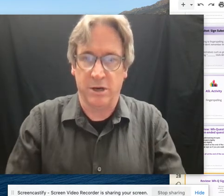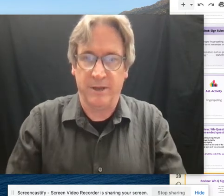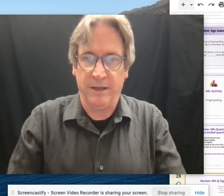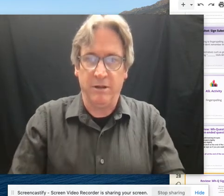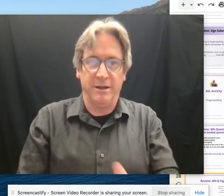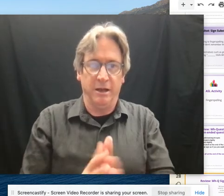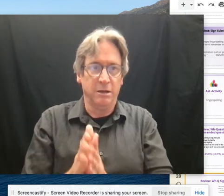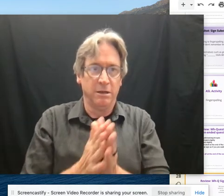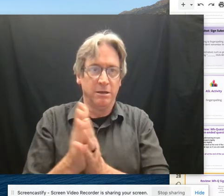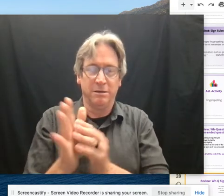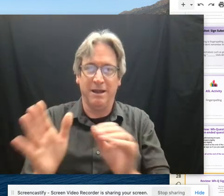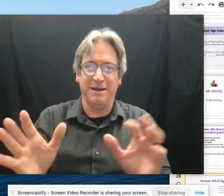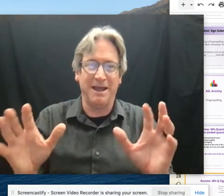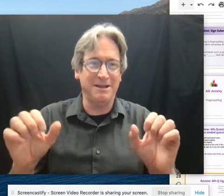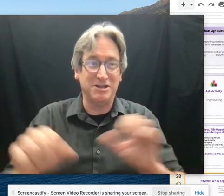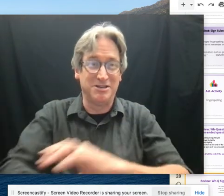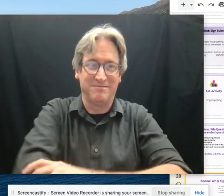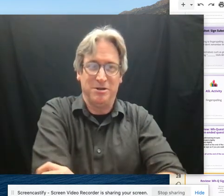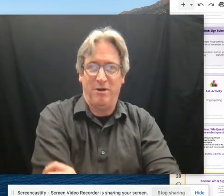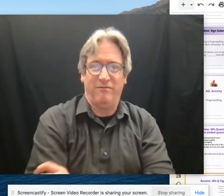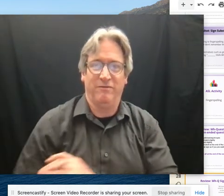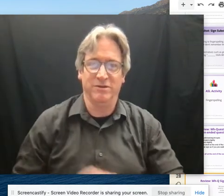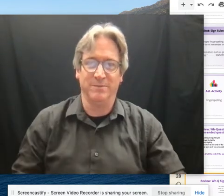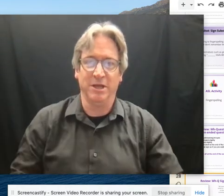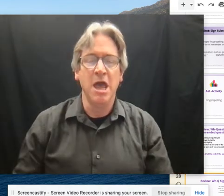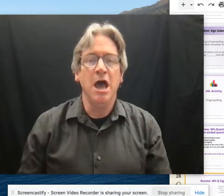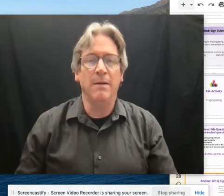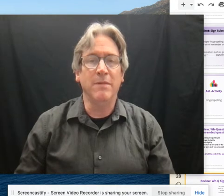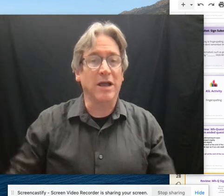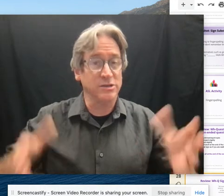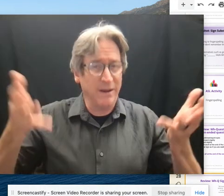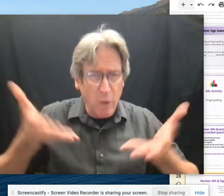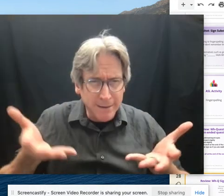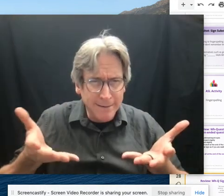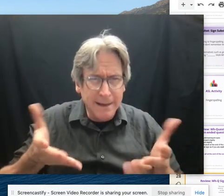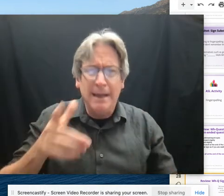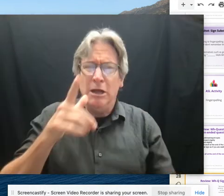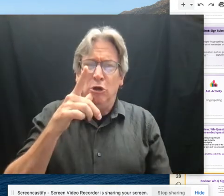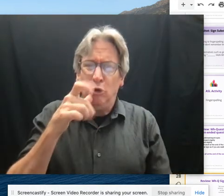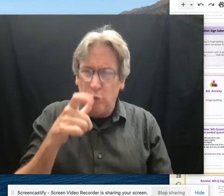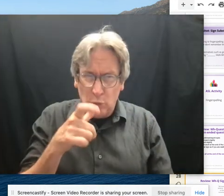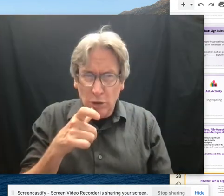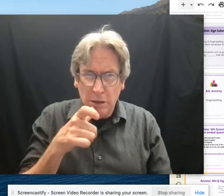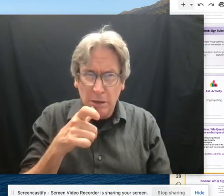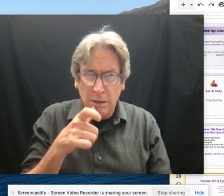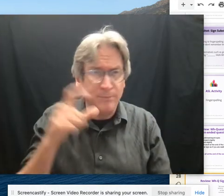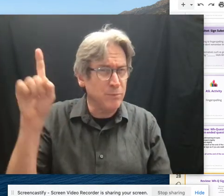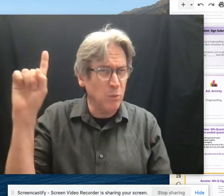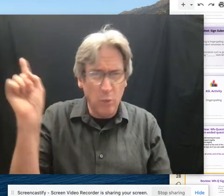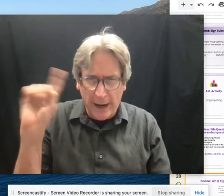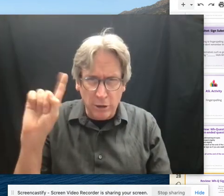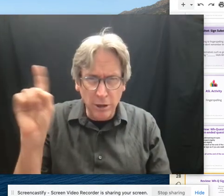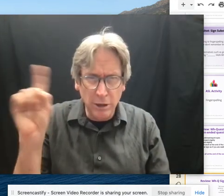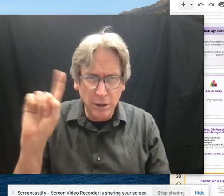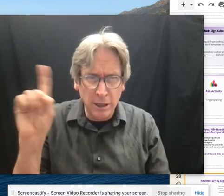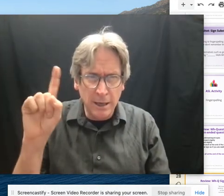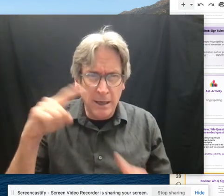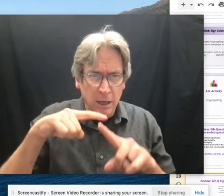Okay, sorry about that. Had to jump off for something. Okay, so we have what, who,